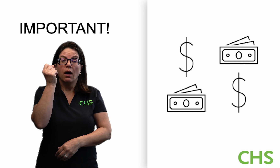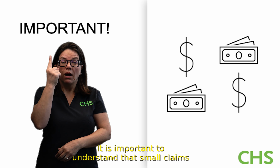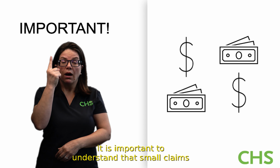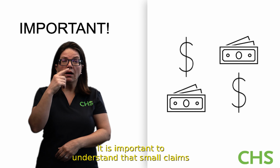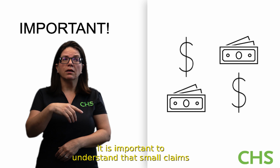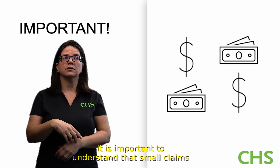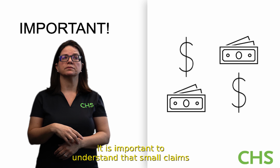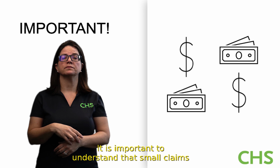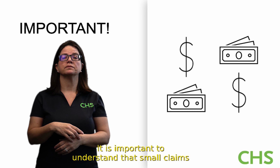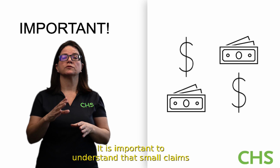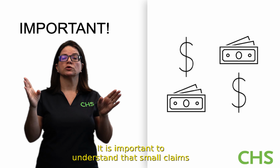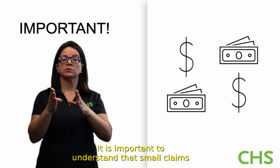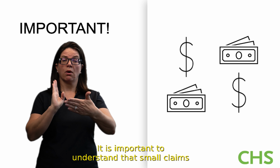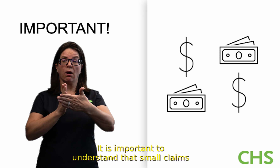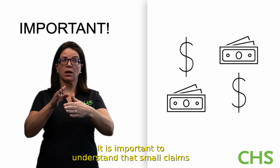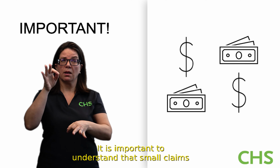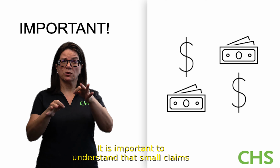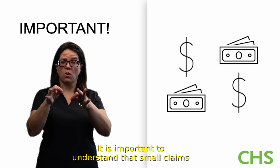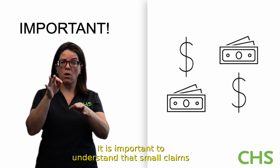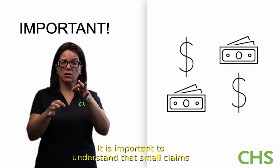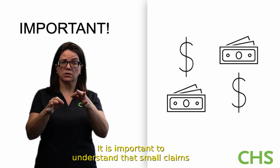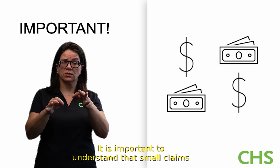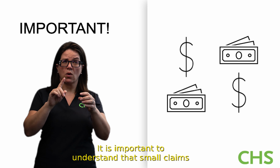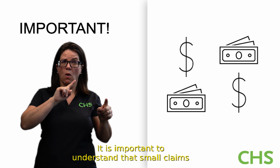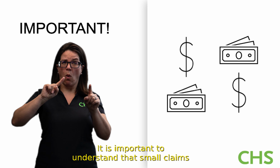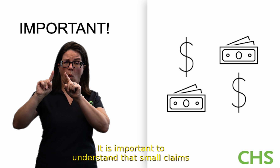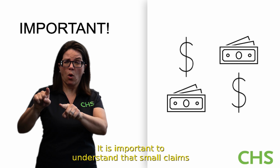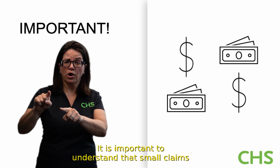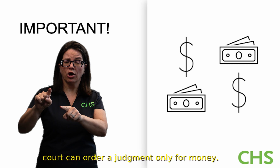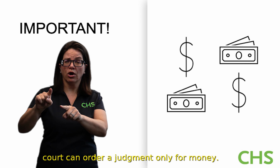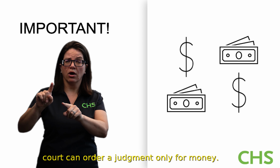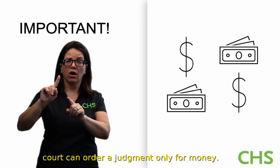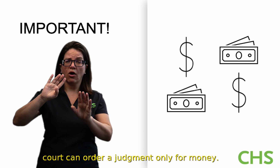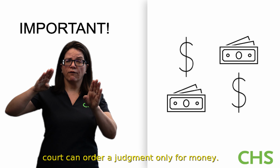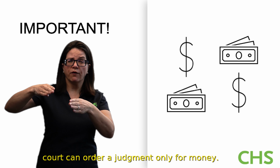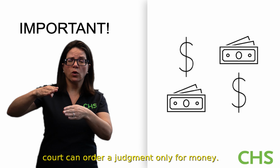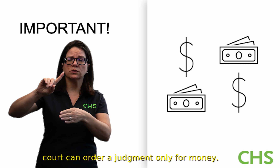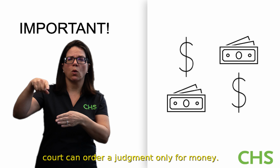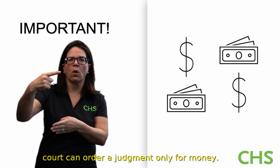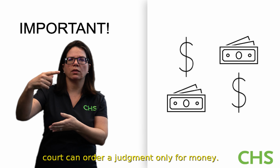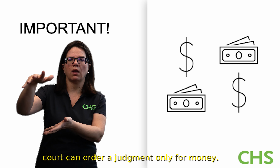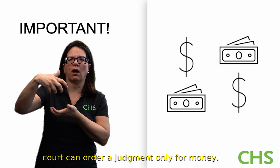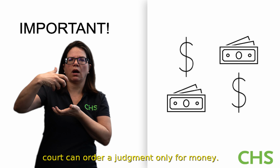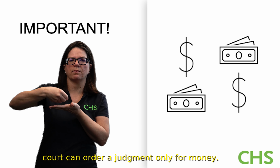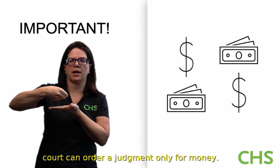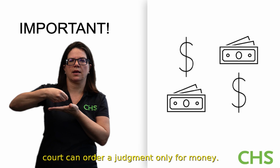It is important to understand that small claims court can order a judgment only